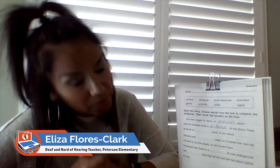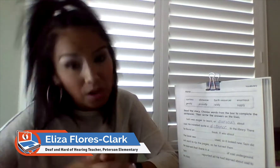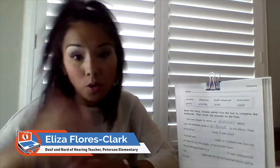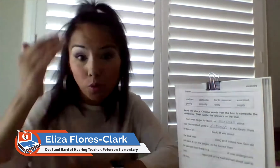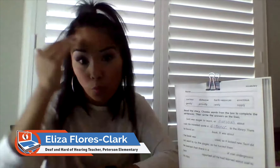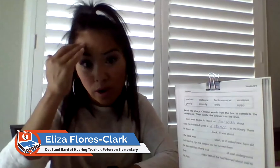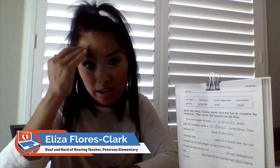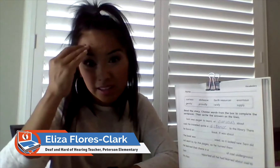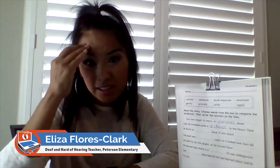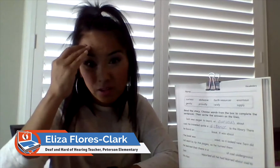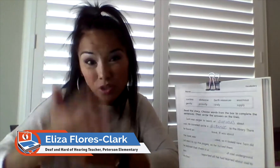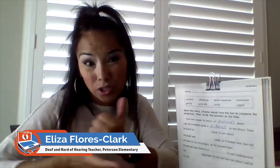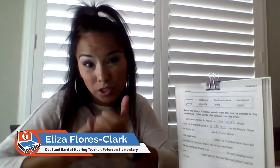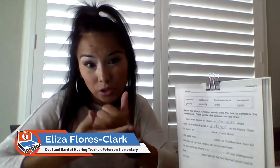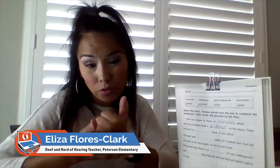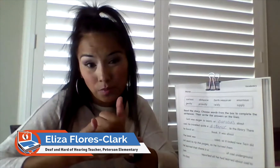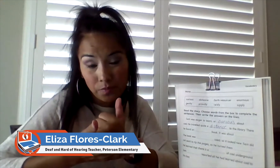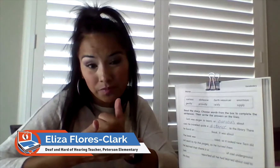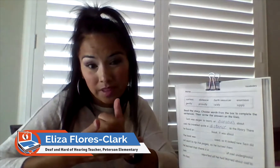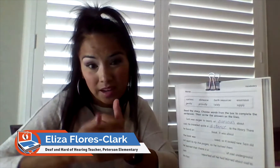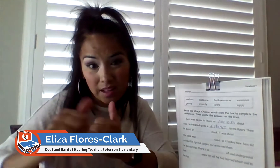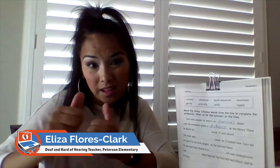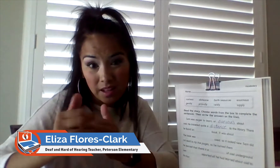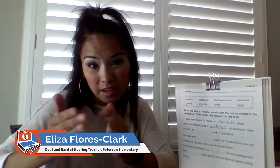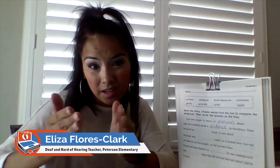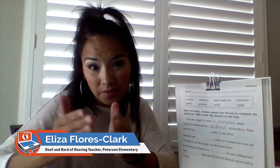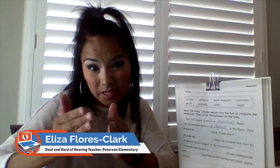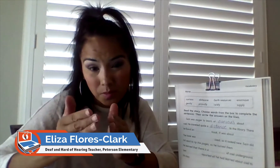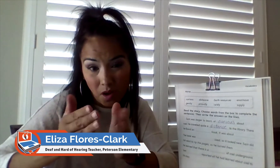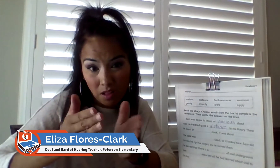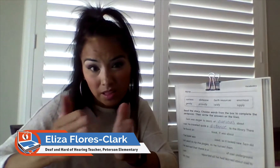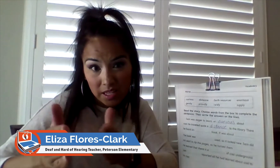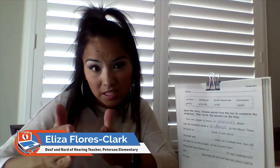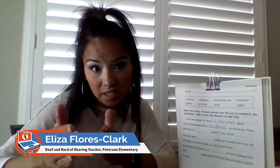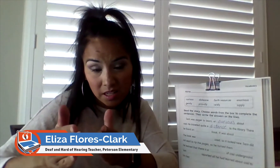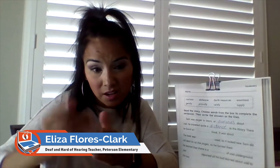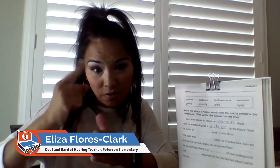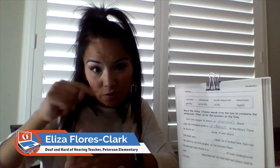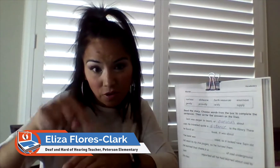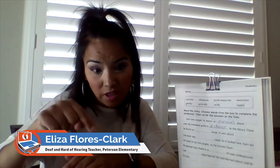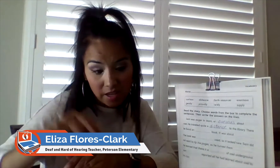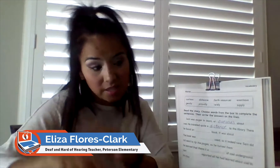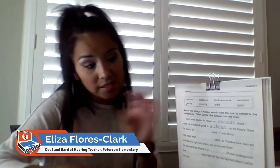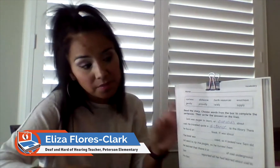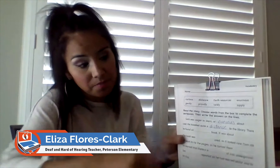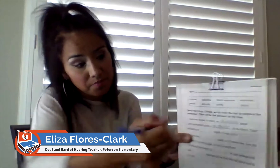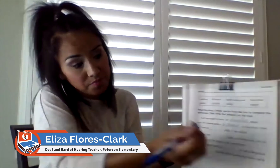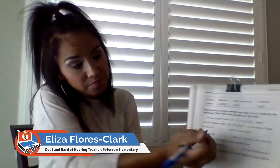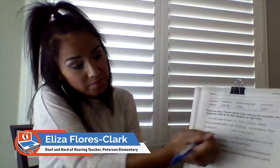Well, one little clue and a kind of a small lesson for this.